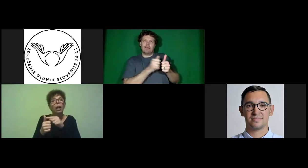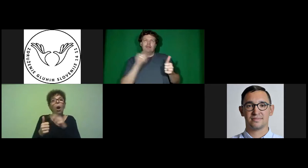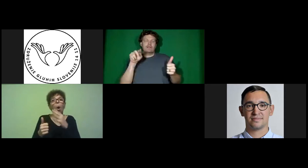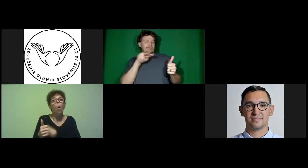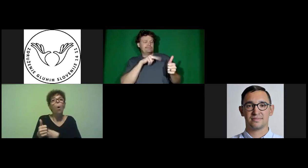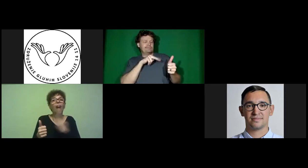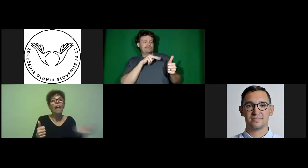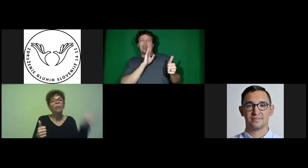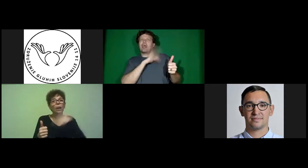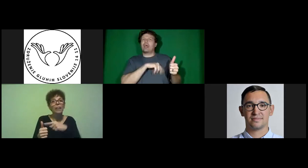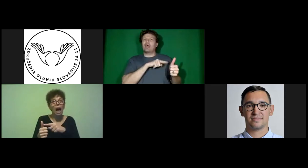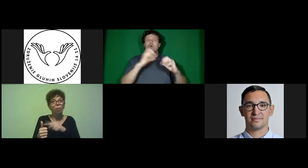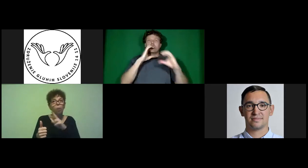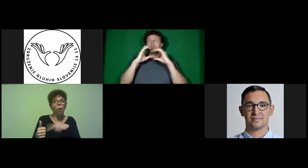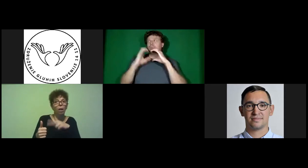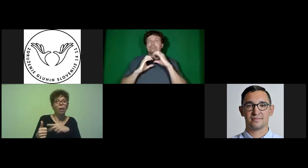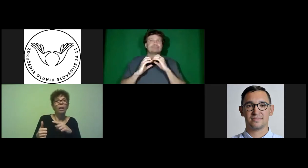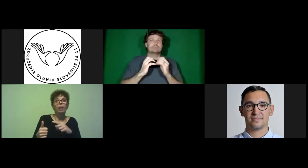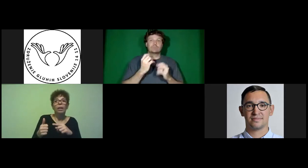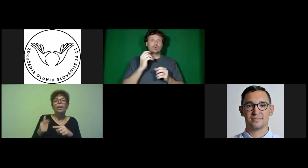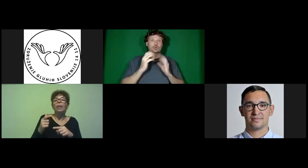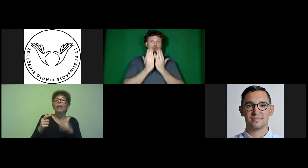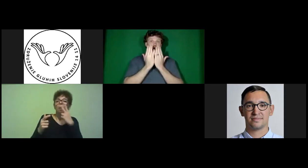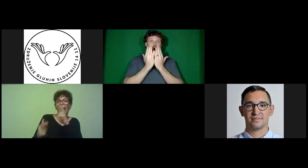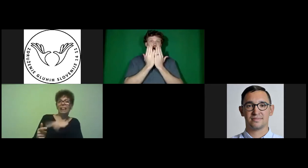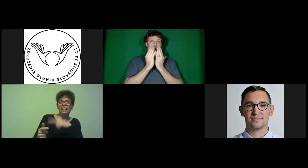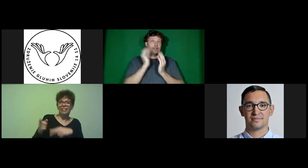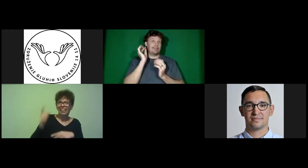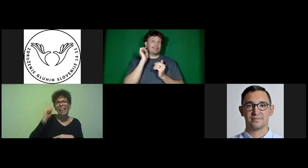He had a deaf schoolmate from Croatia.